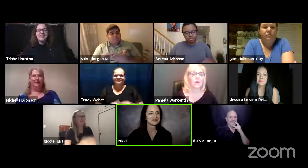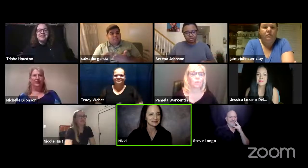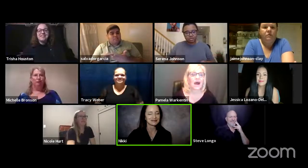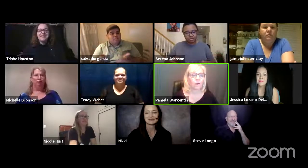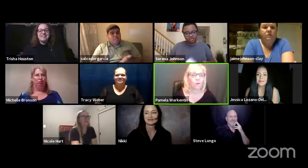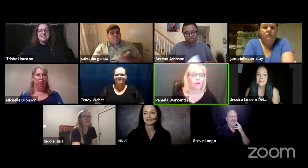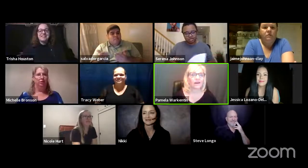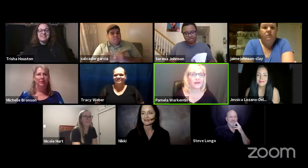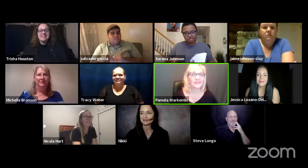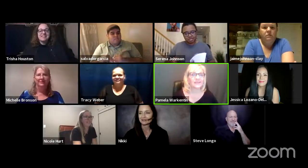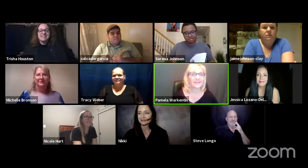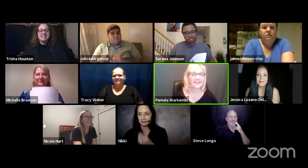Wow.